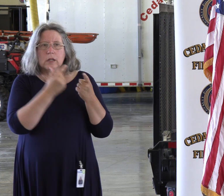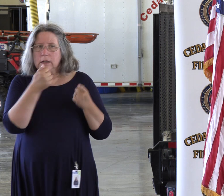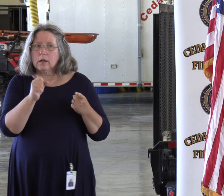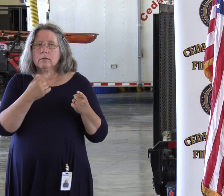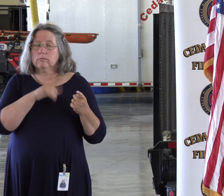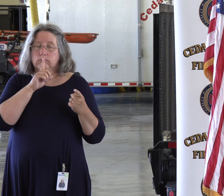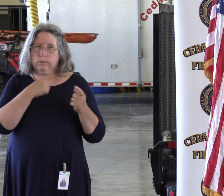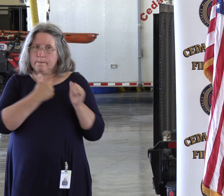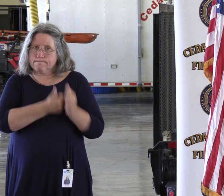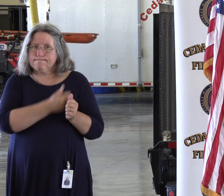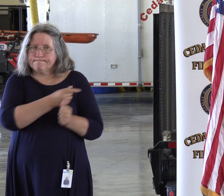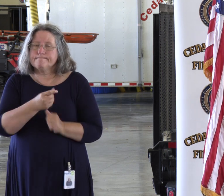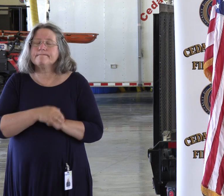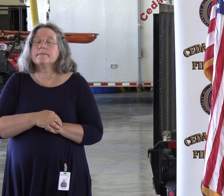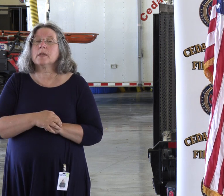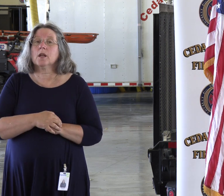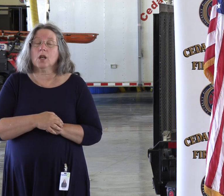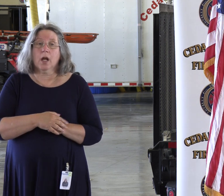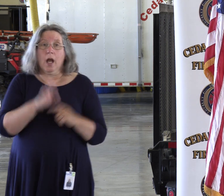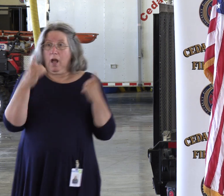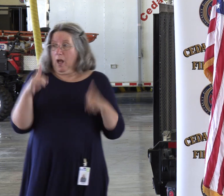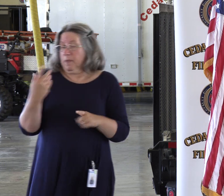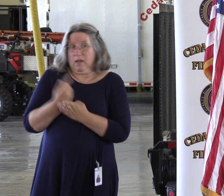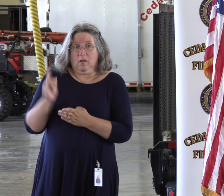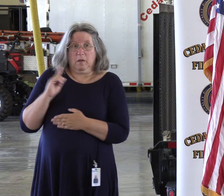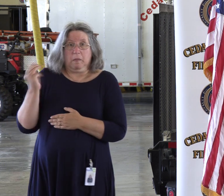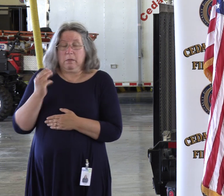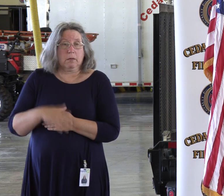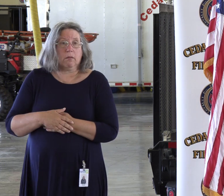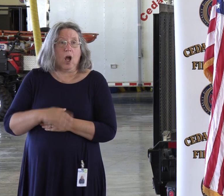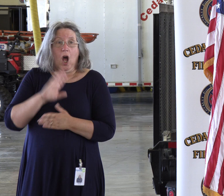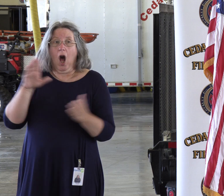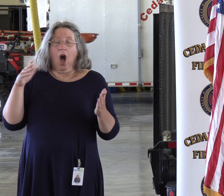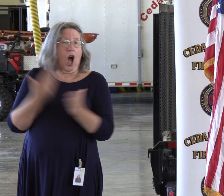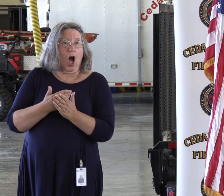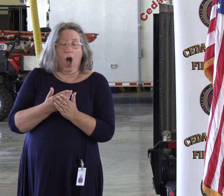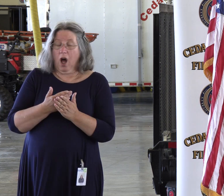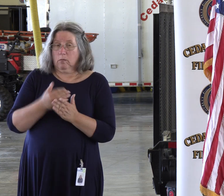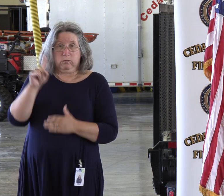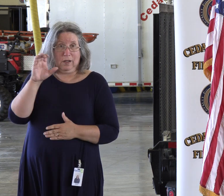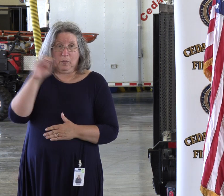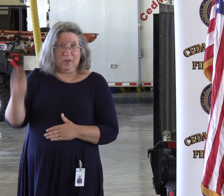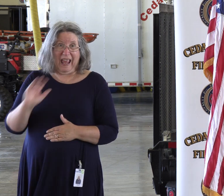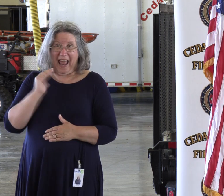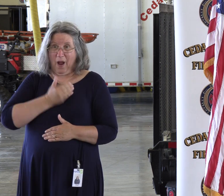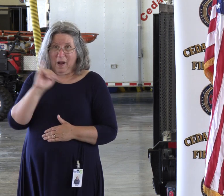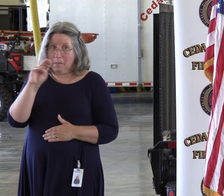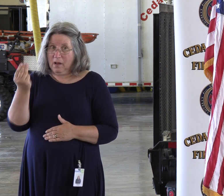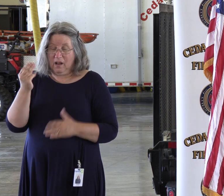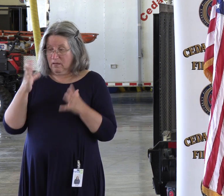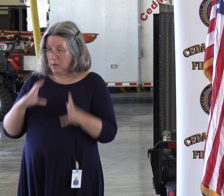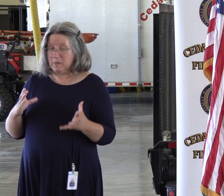press conference. Immediately after the storm, 100% of IMON customers were down in Cedar Rapids, Marion,